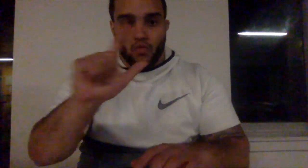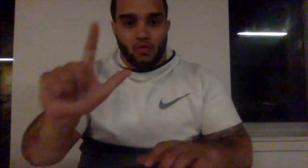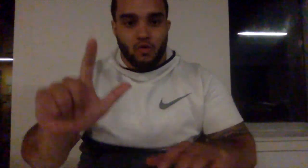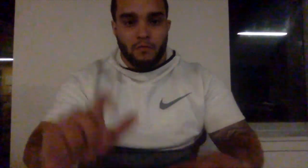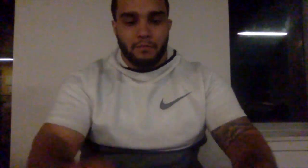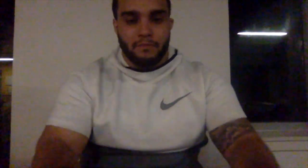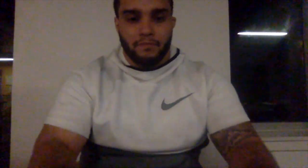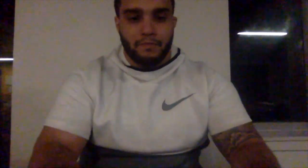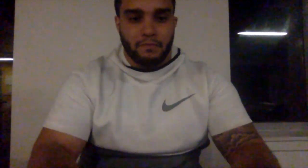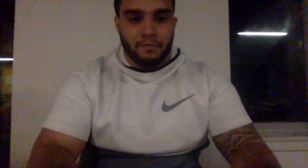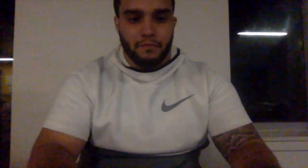Thank you.